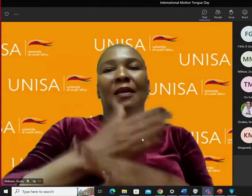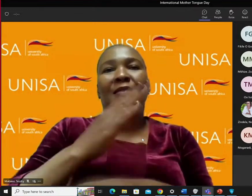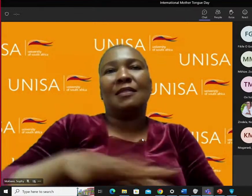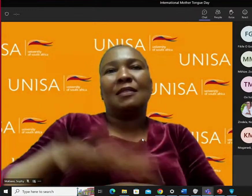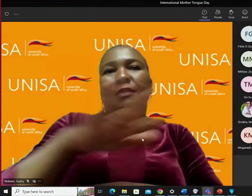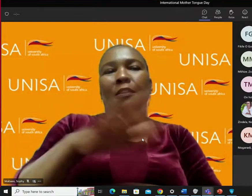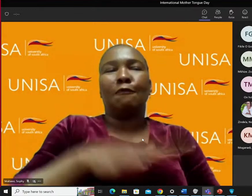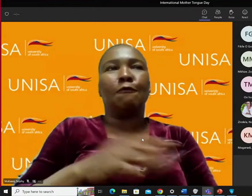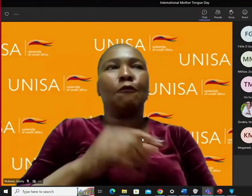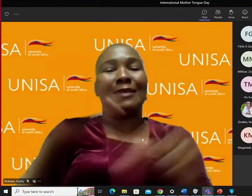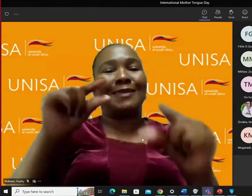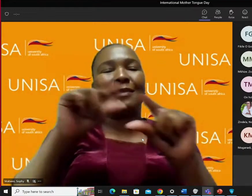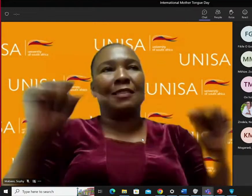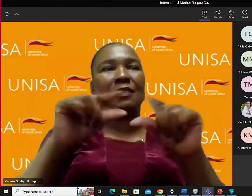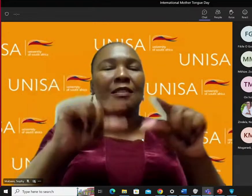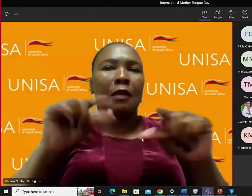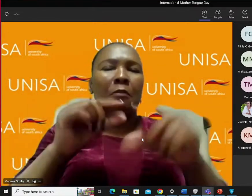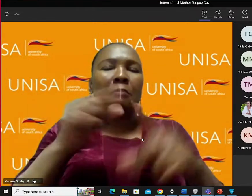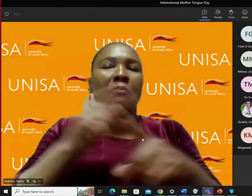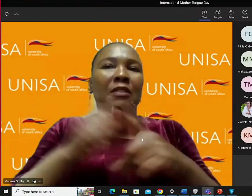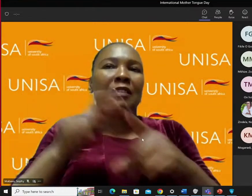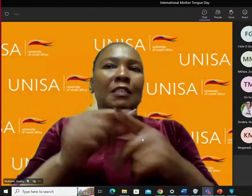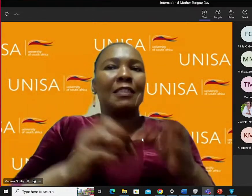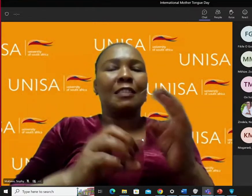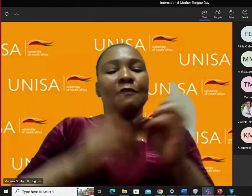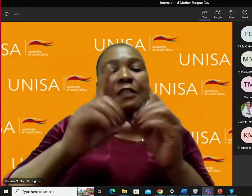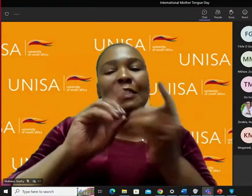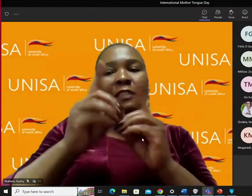terms as they develop in the different languages.